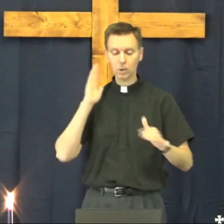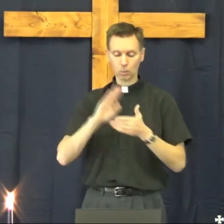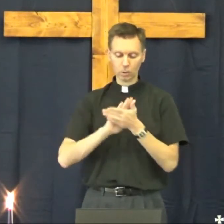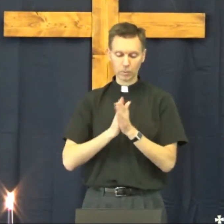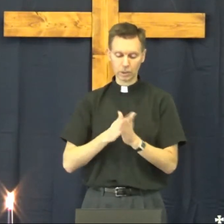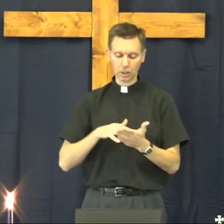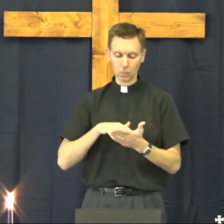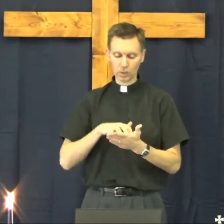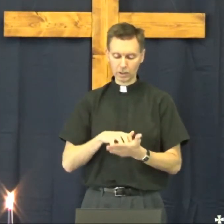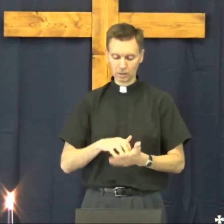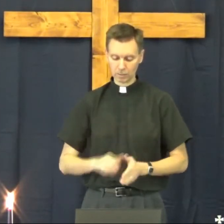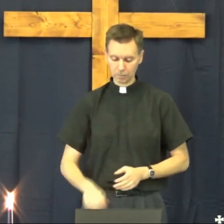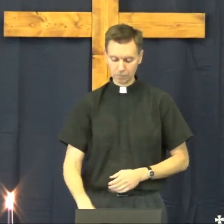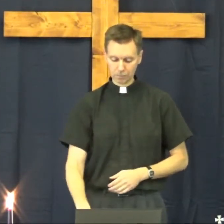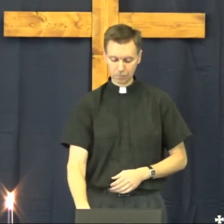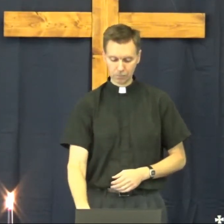will become weak.